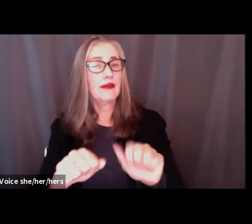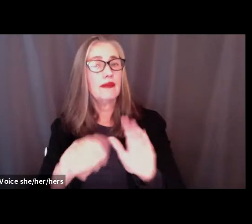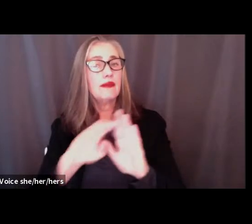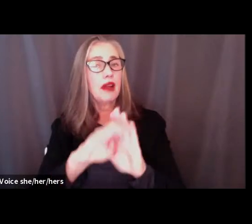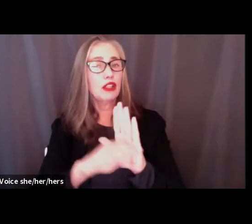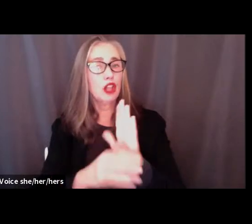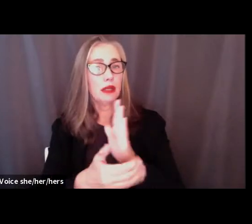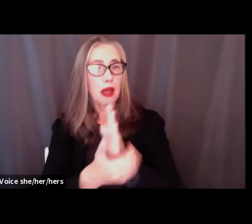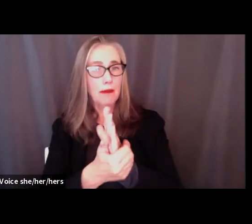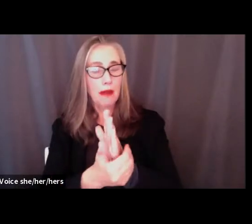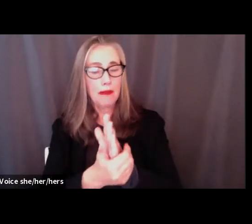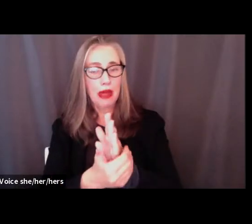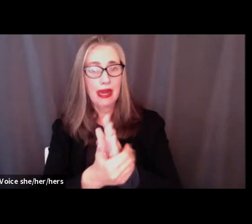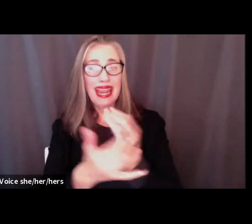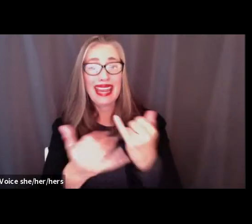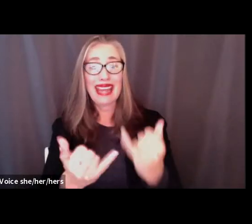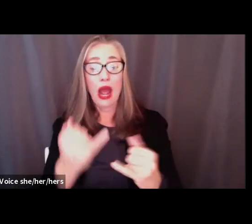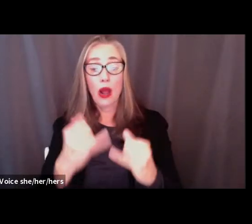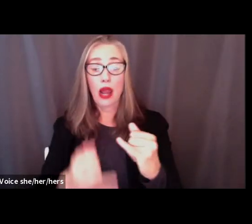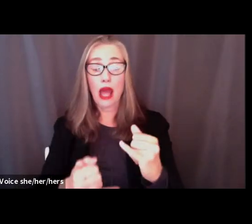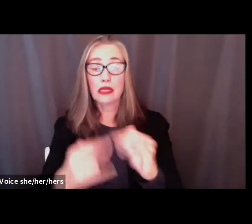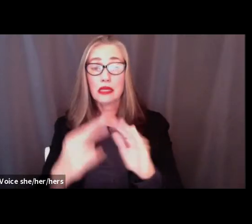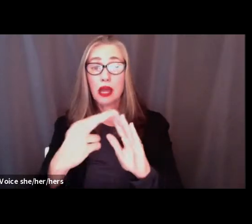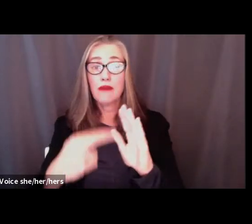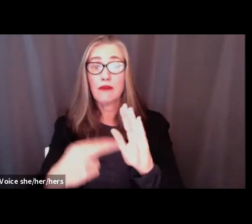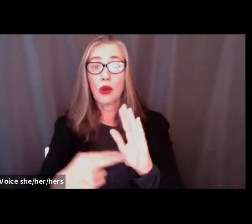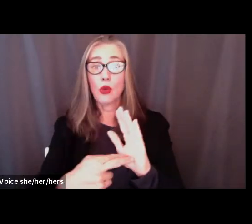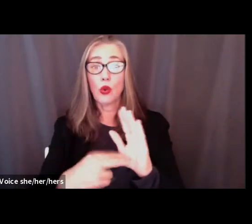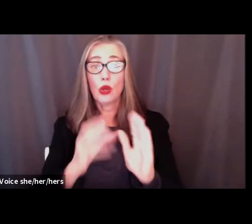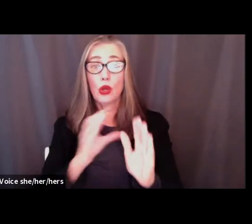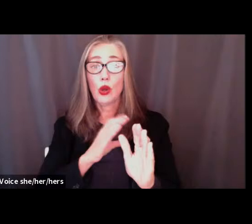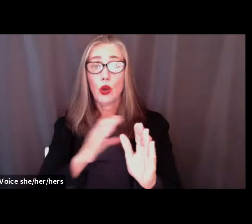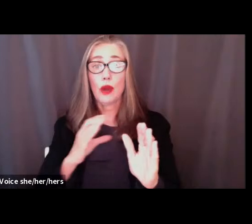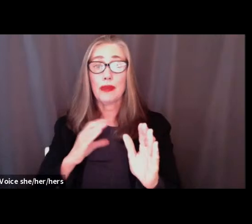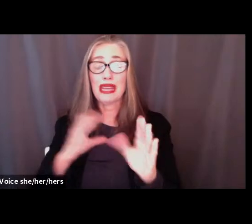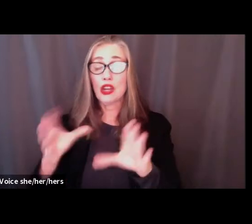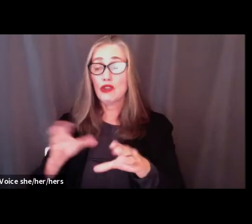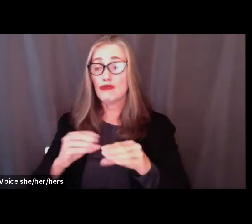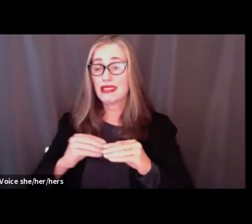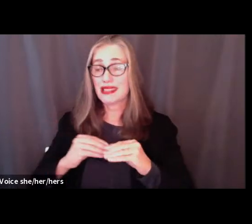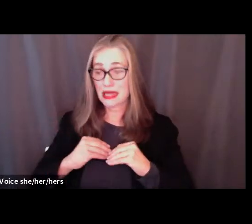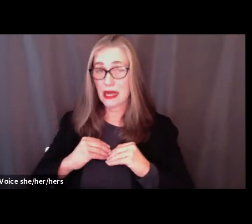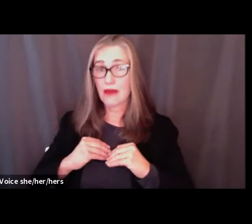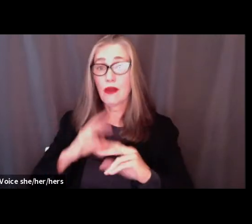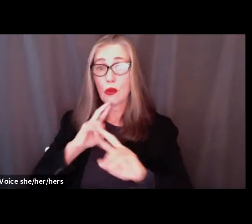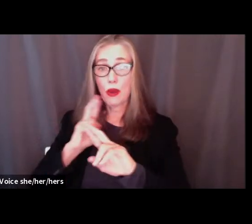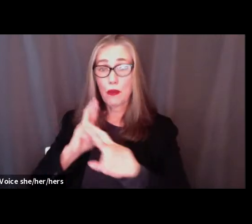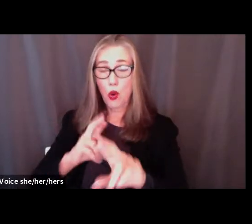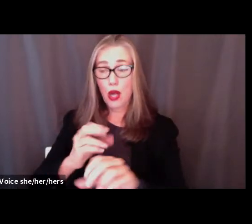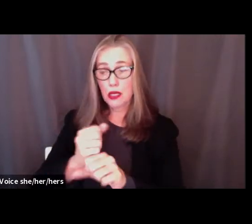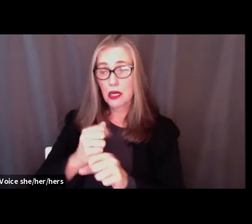Committee is to receive and file the report. Is there a motion to do so?